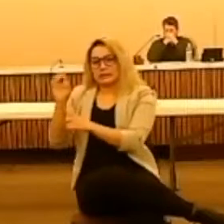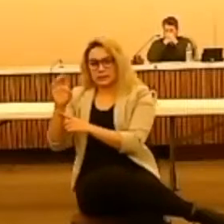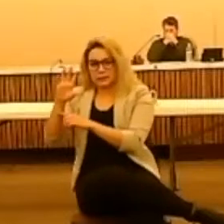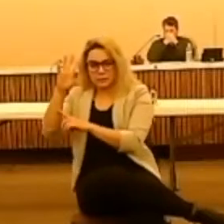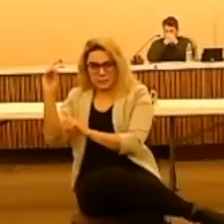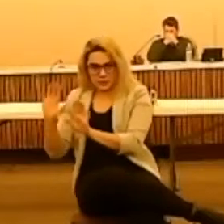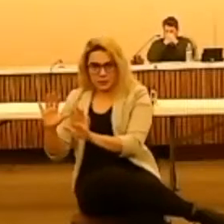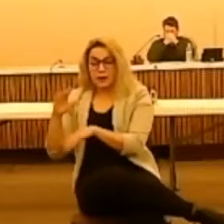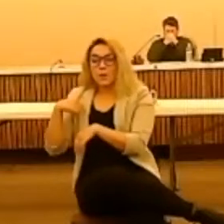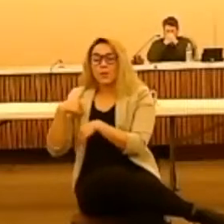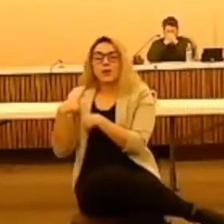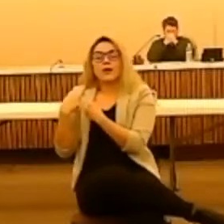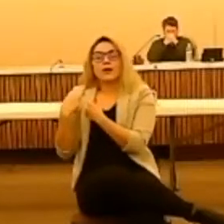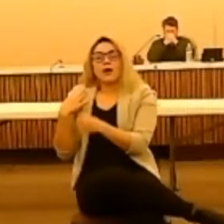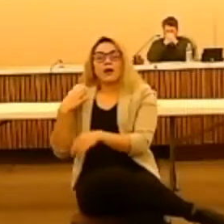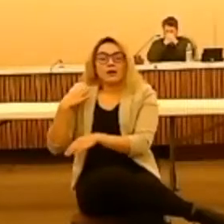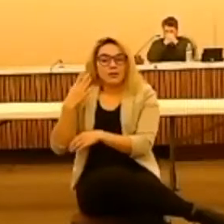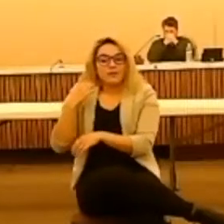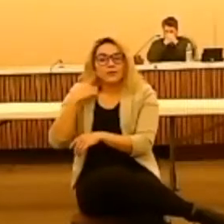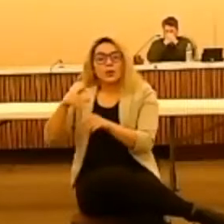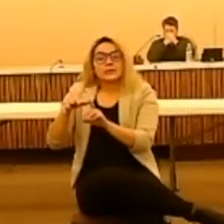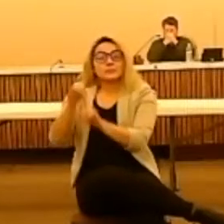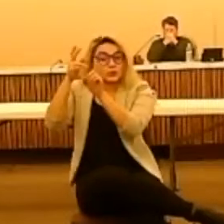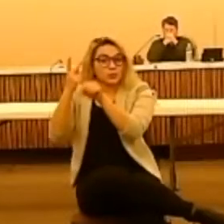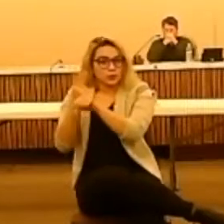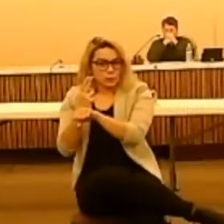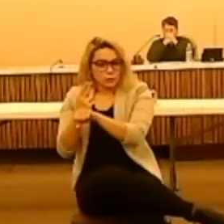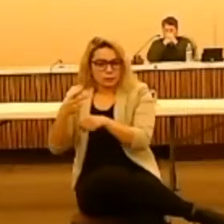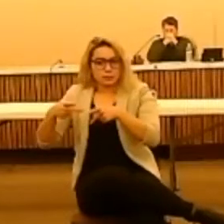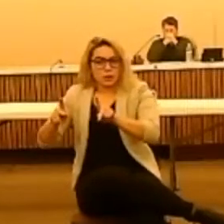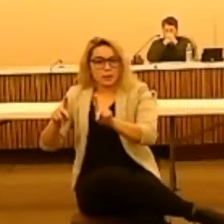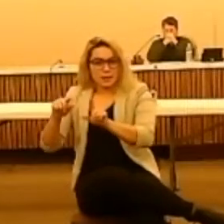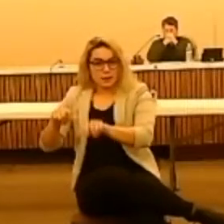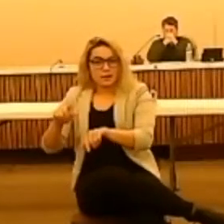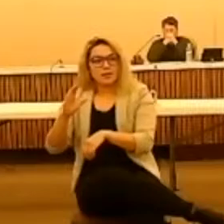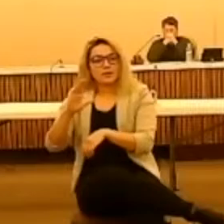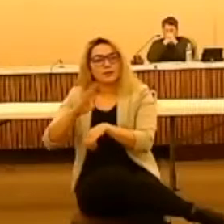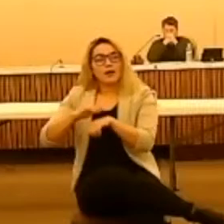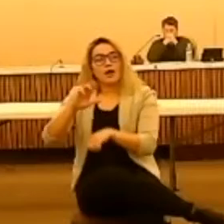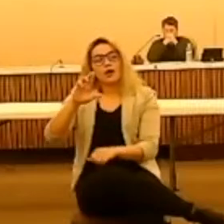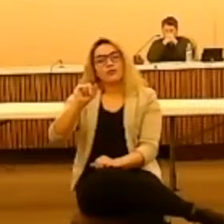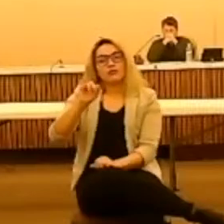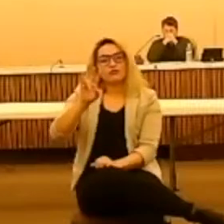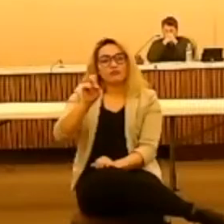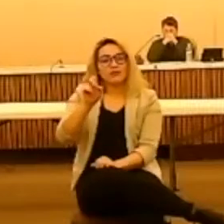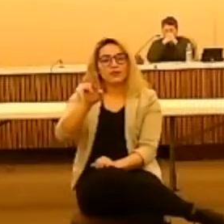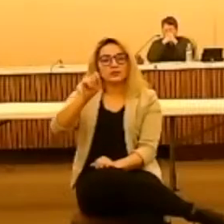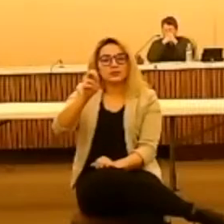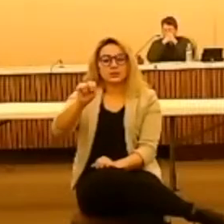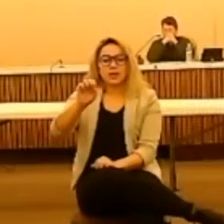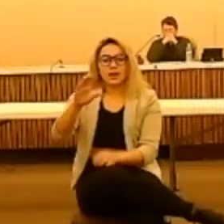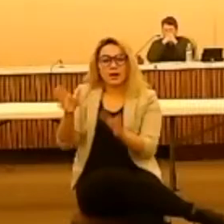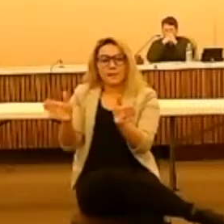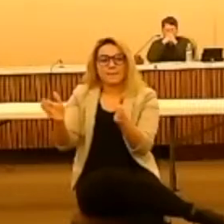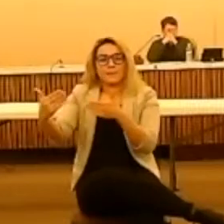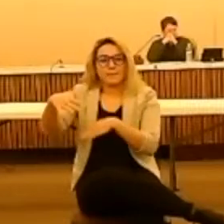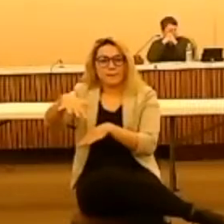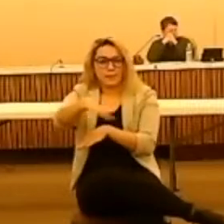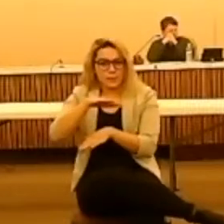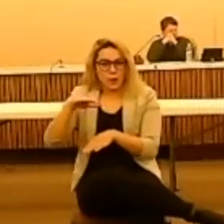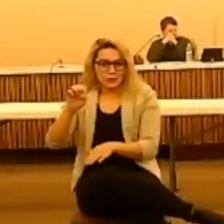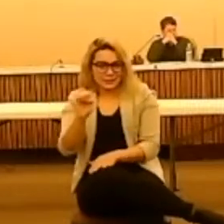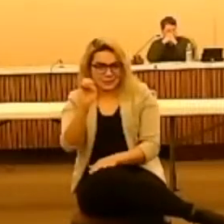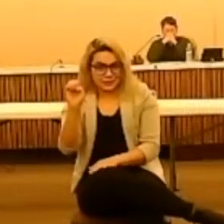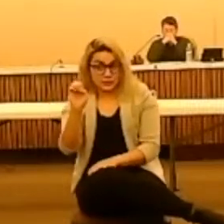request on approximately 25 acres known as Riverton Parcel E. As stated previous public hearings, we